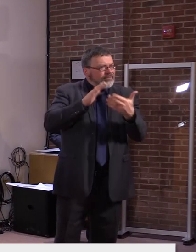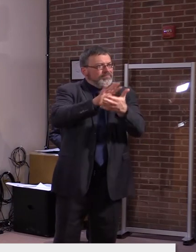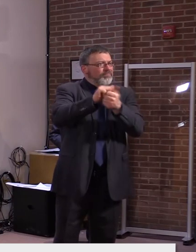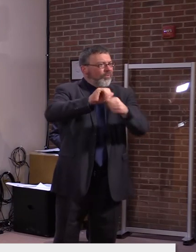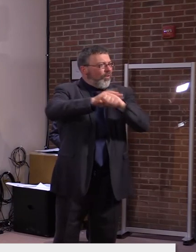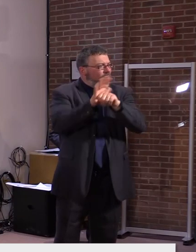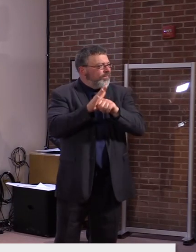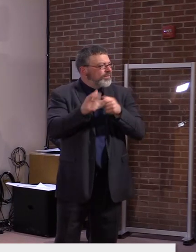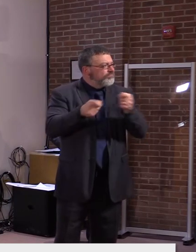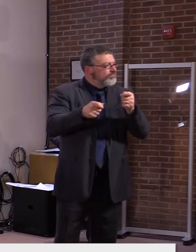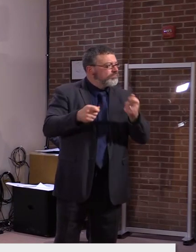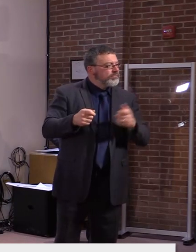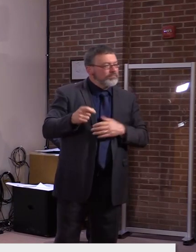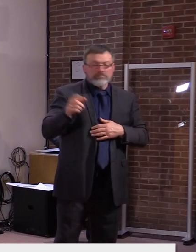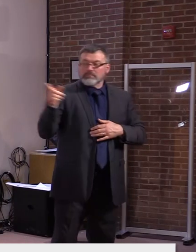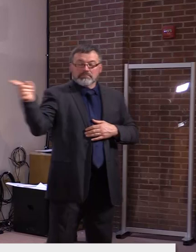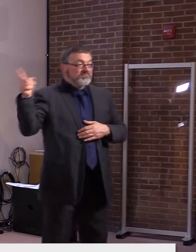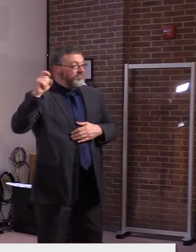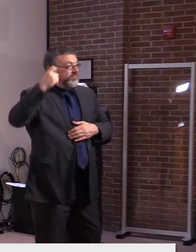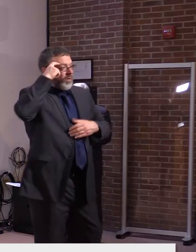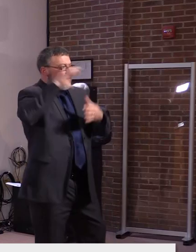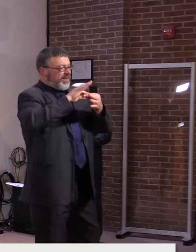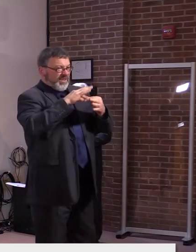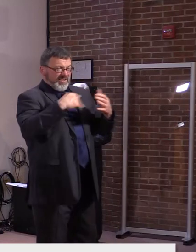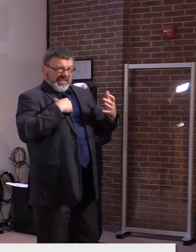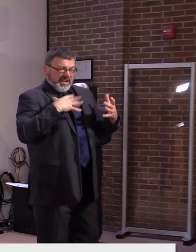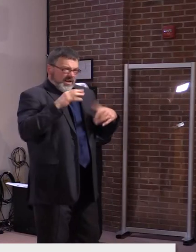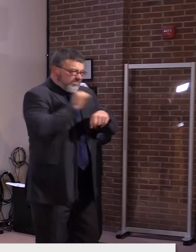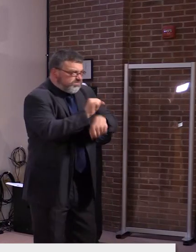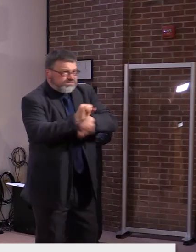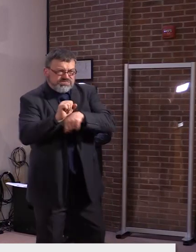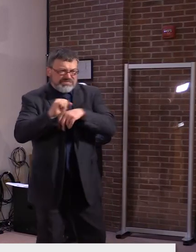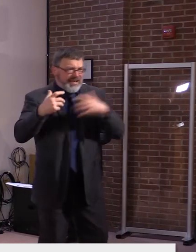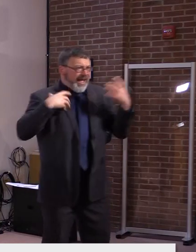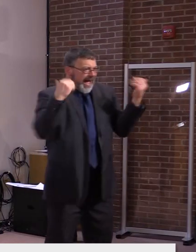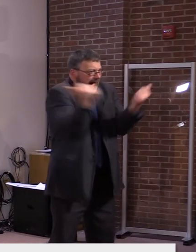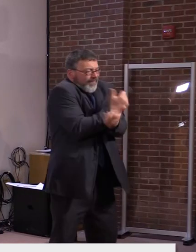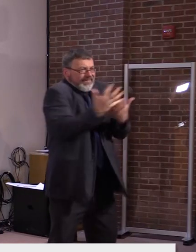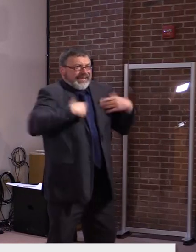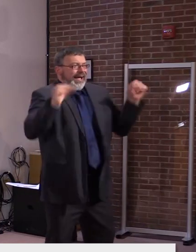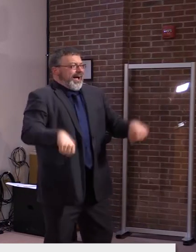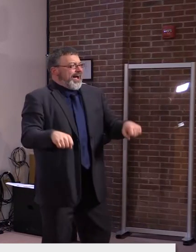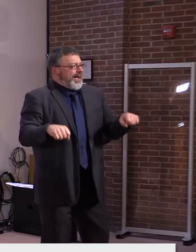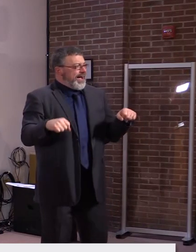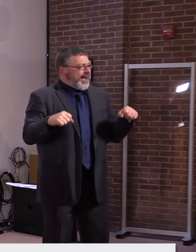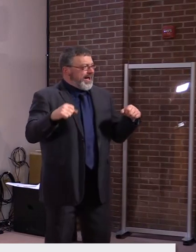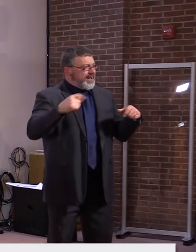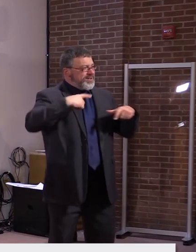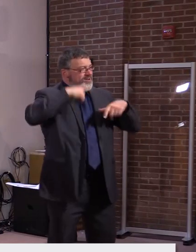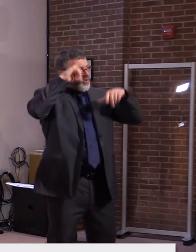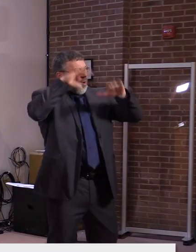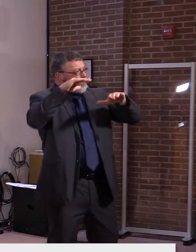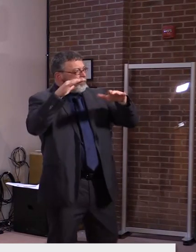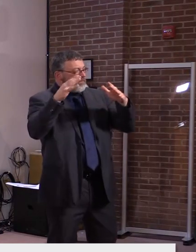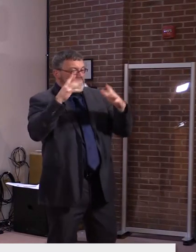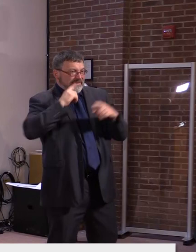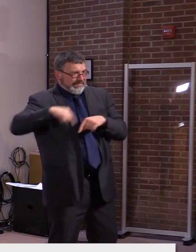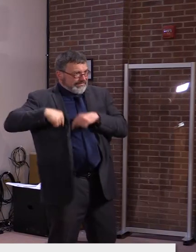should. I'm more hopeful today than I have been in weeks. We have the boosters that